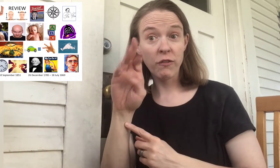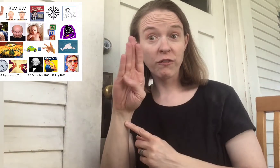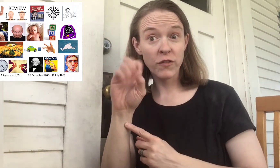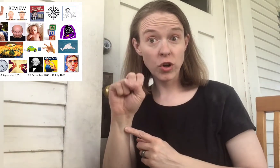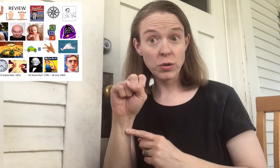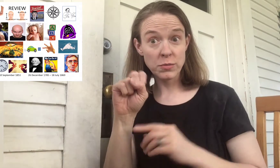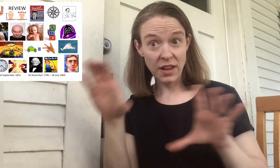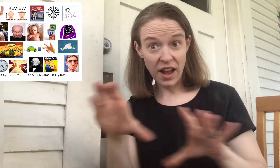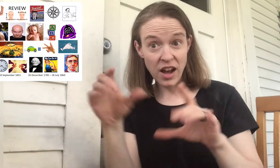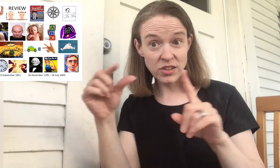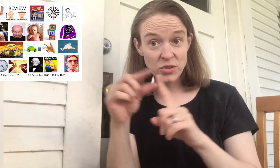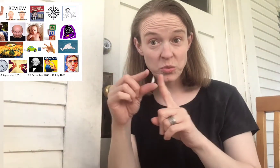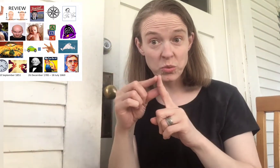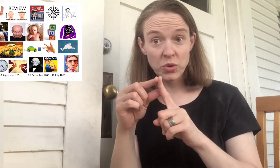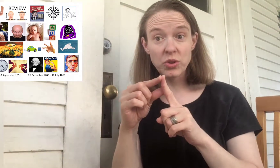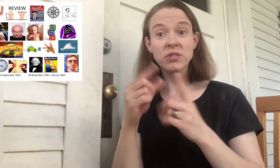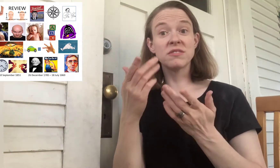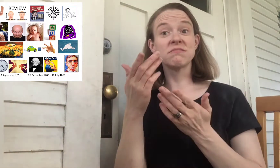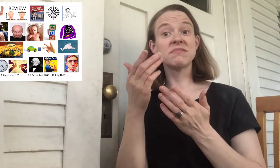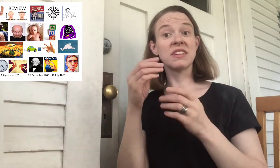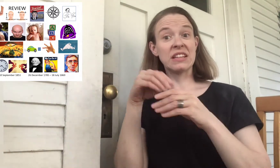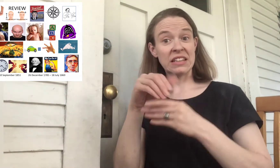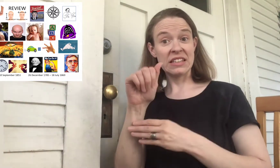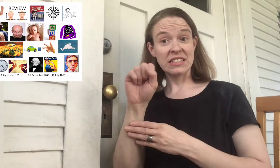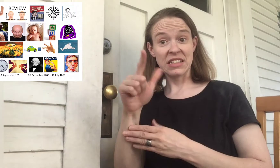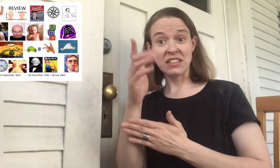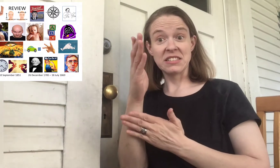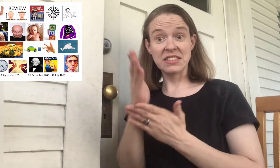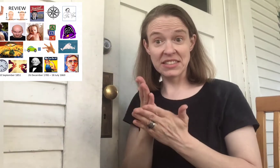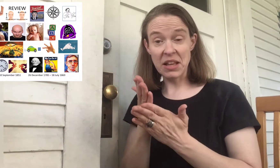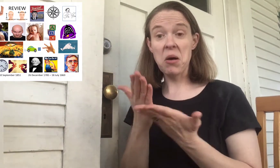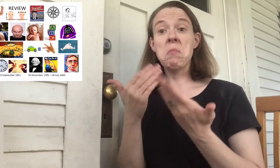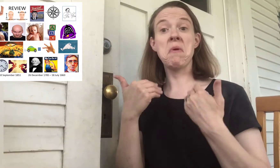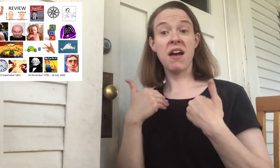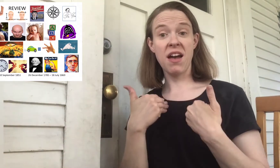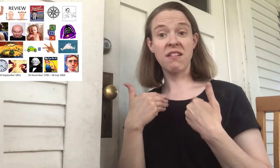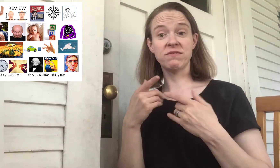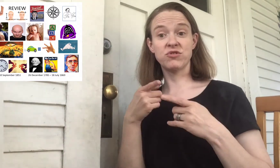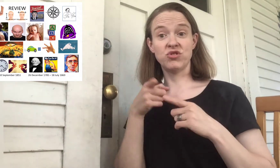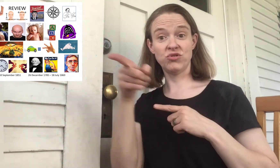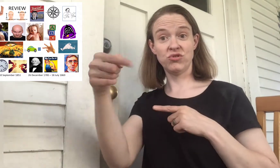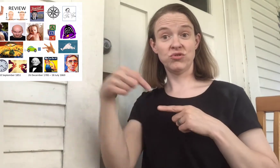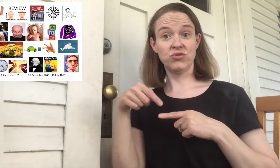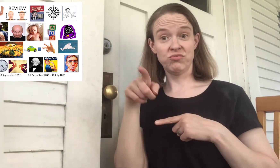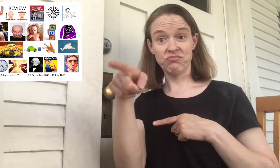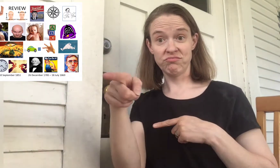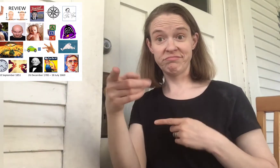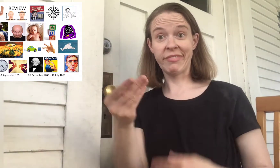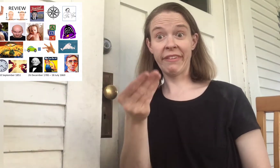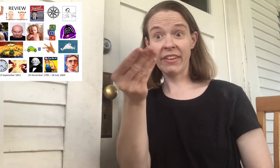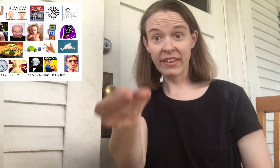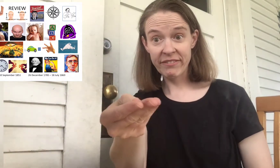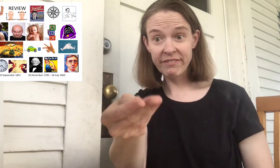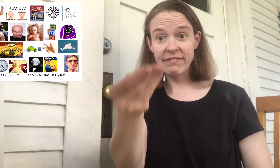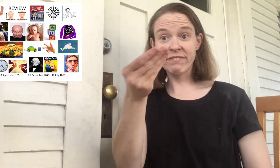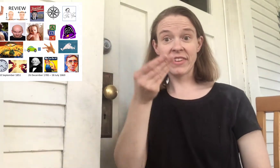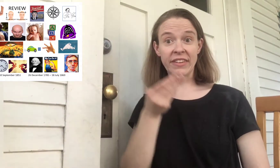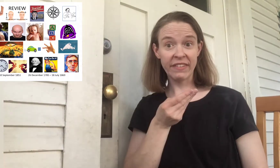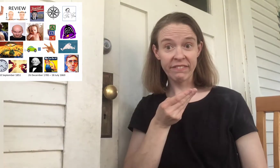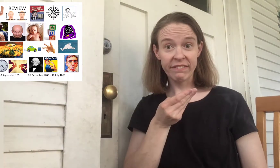You've learned about verbs, action words that in ASL some have direction, like give to